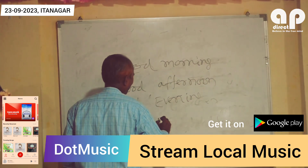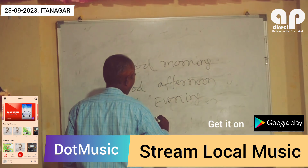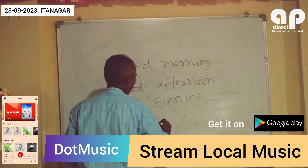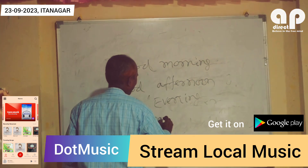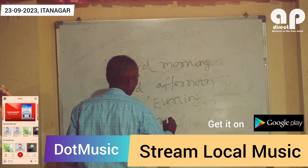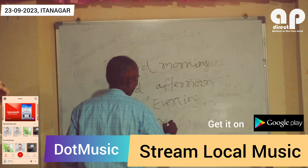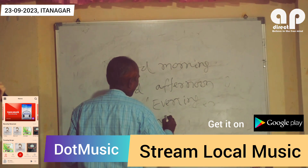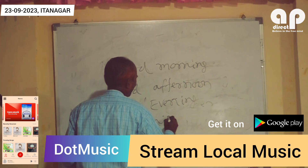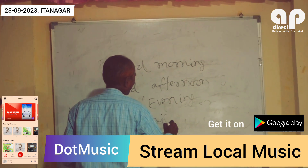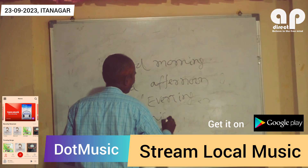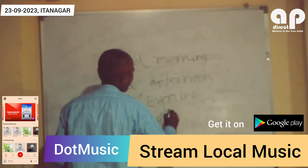And last,